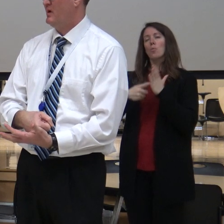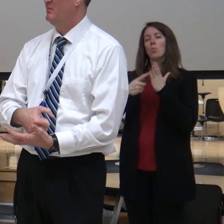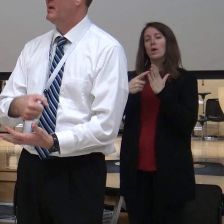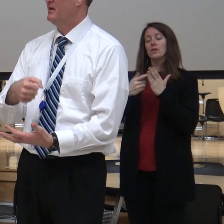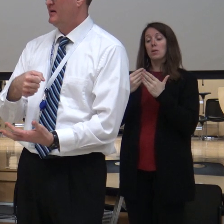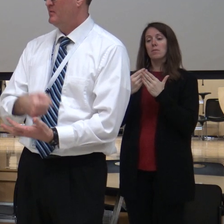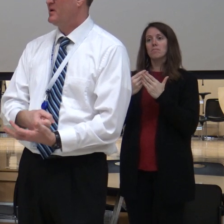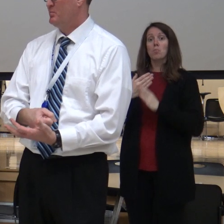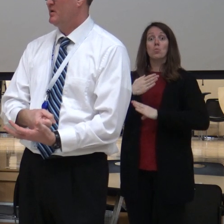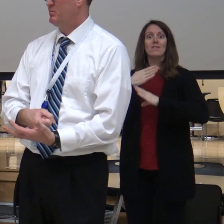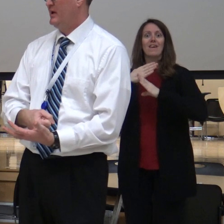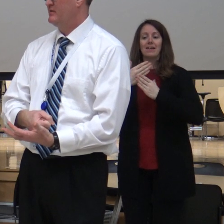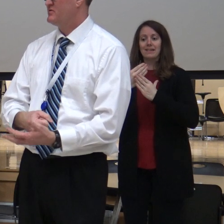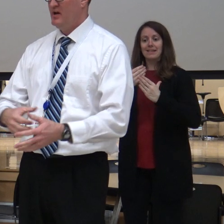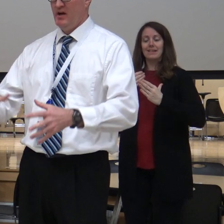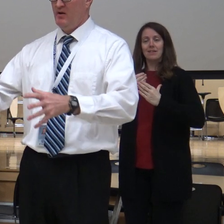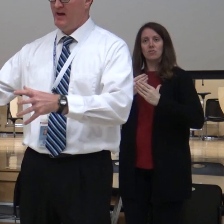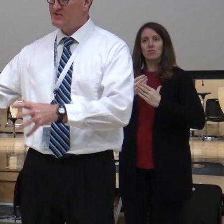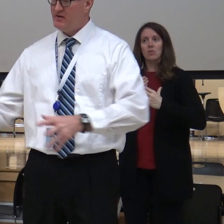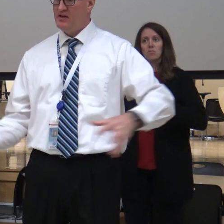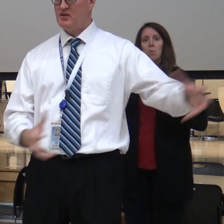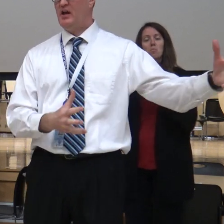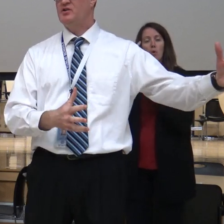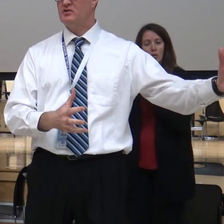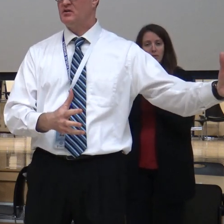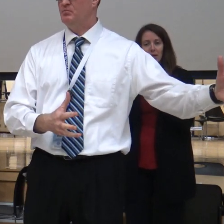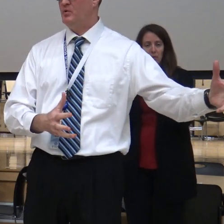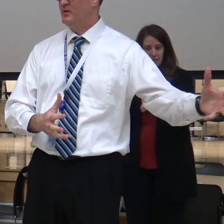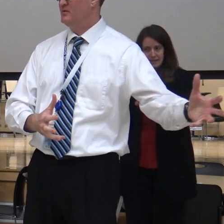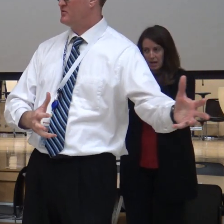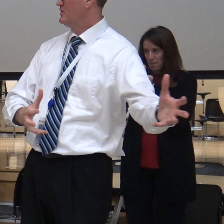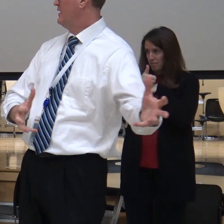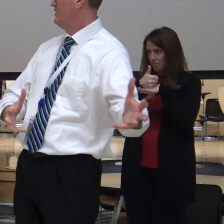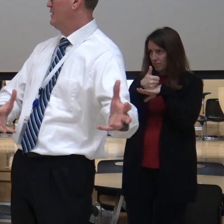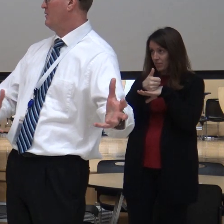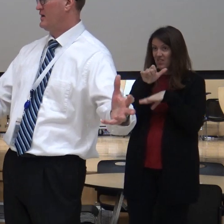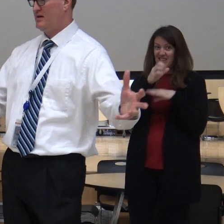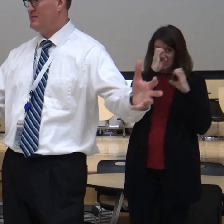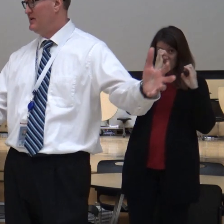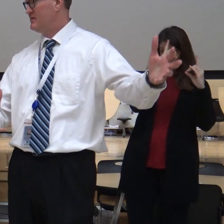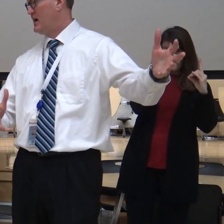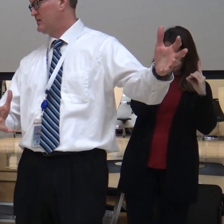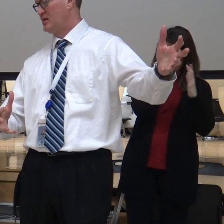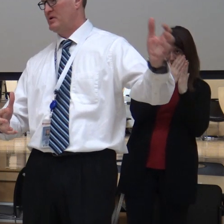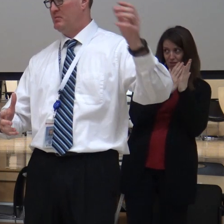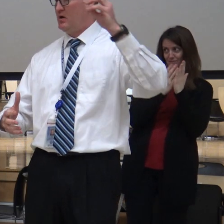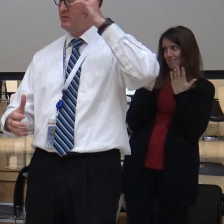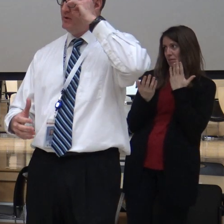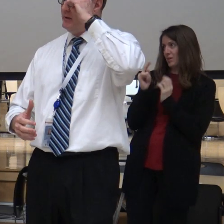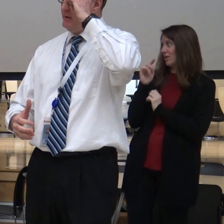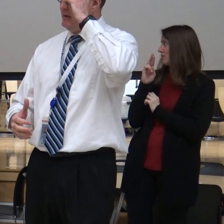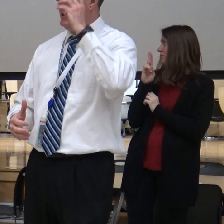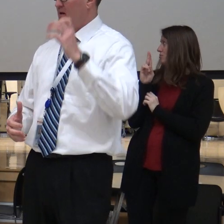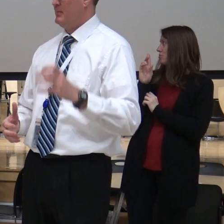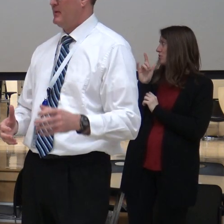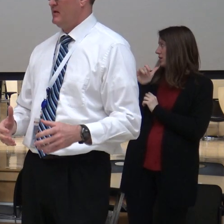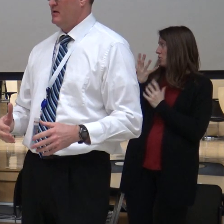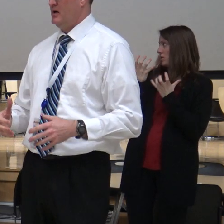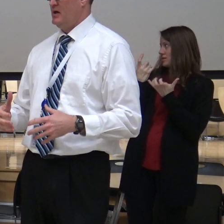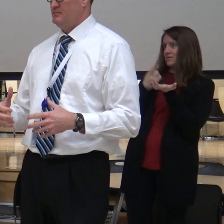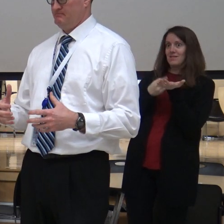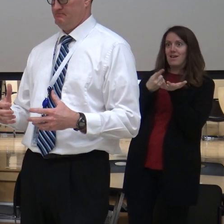preventative programming that we can put in place. Now that's all the educational component, and Trudy, you may want to come and talk a little bit about